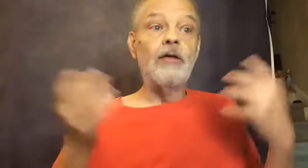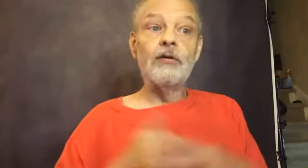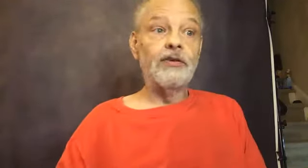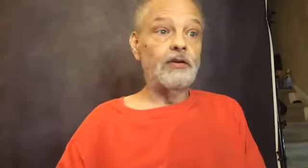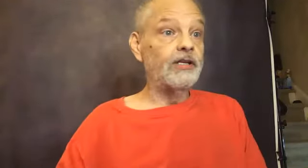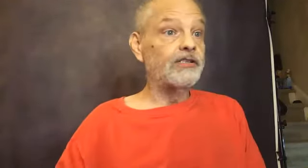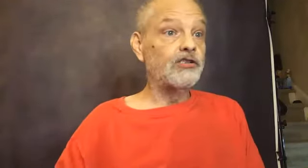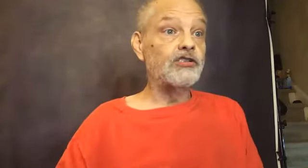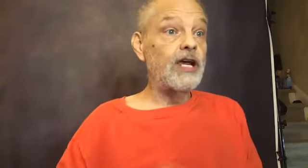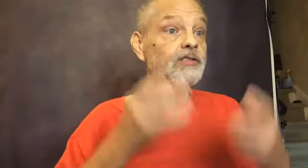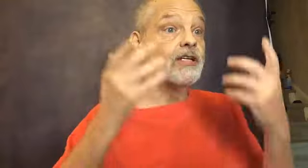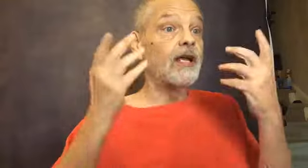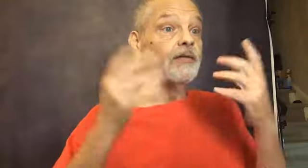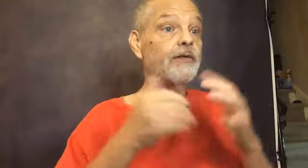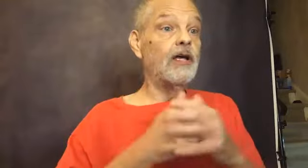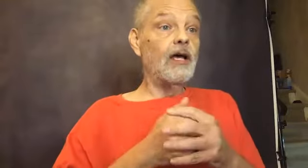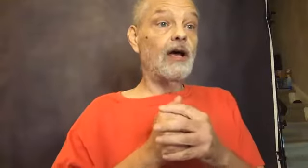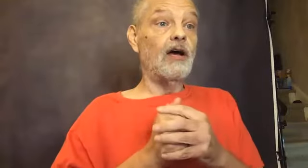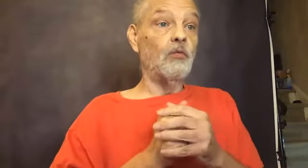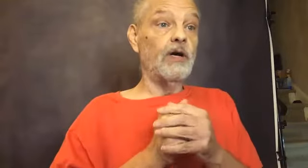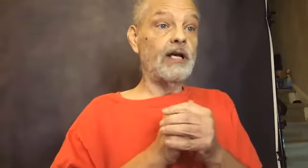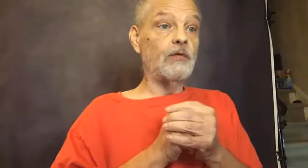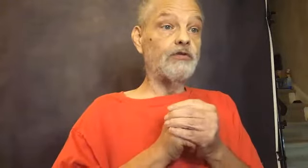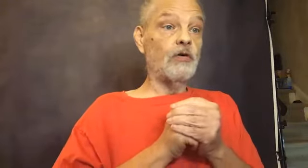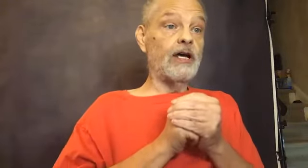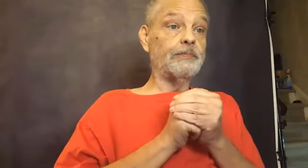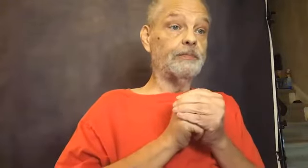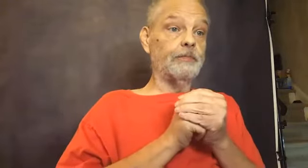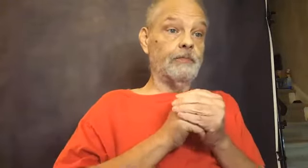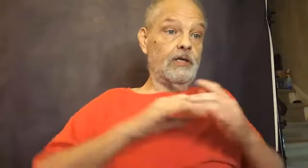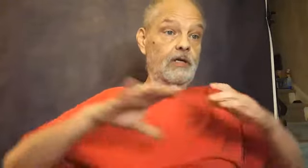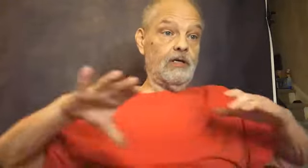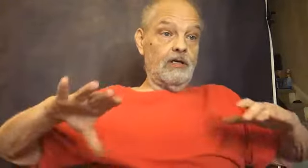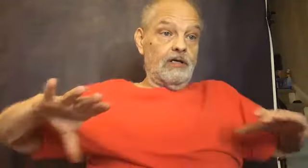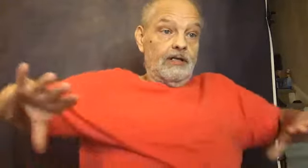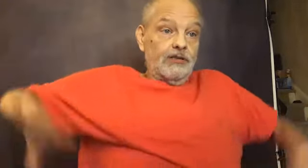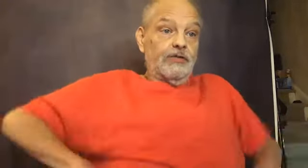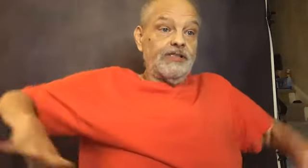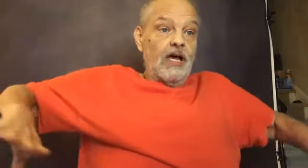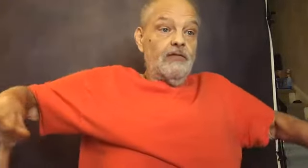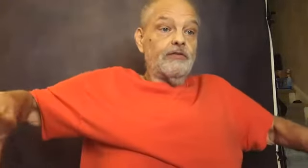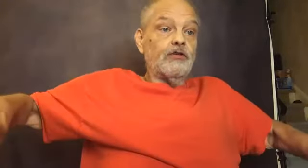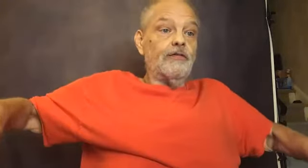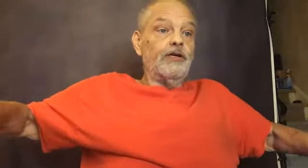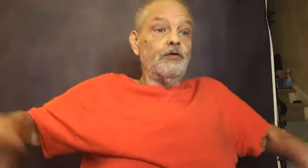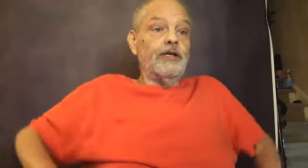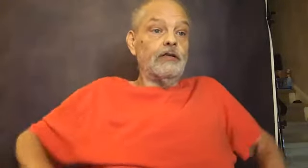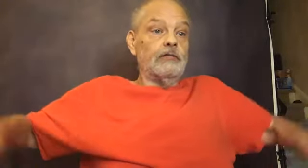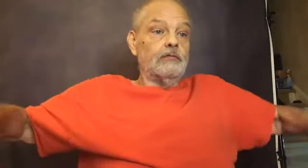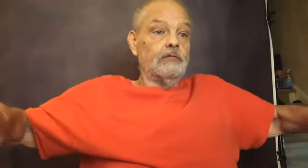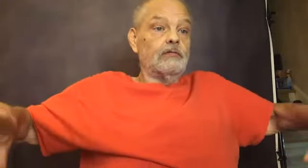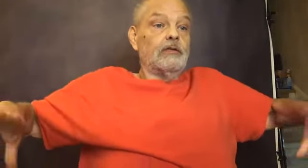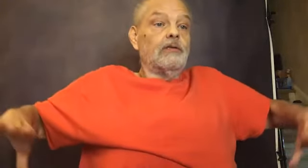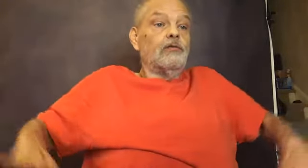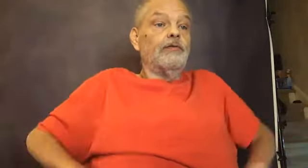other things just changed in life. When I was growing up, this was a sign for Soviet Union. If you can